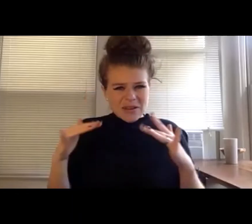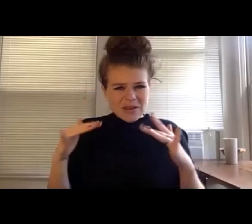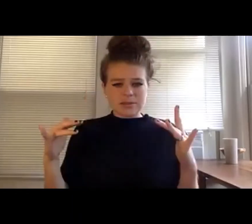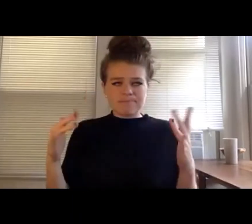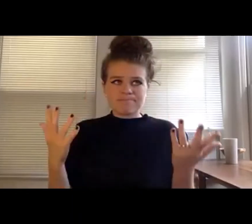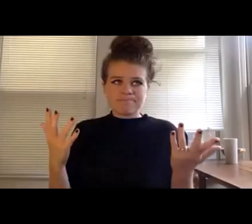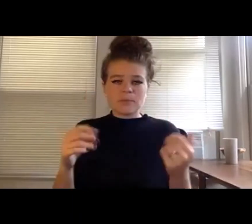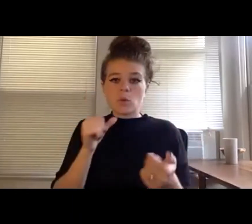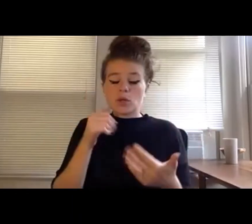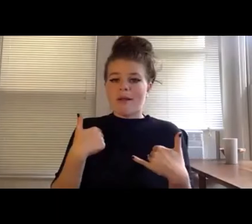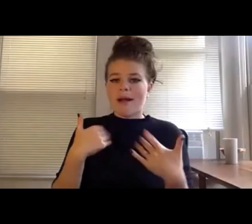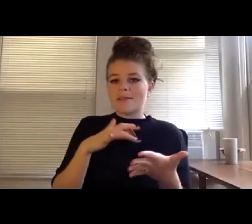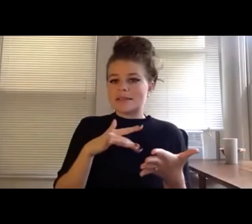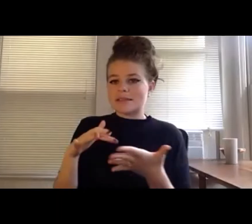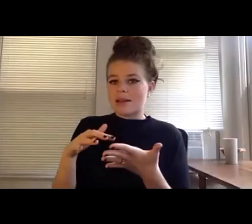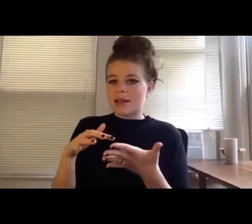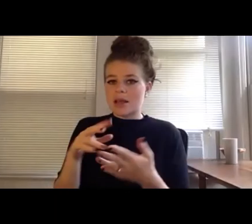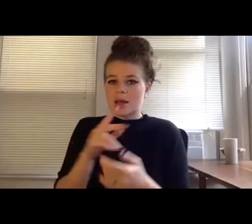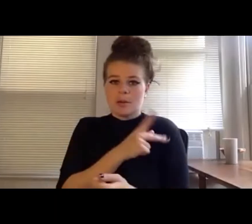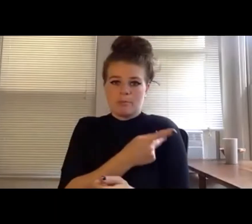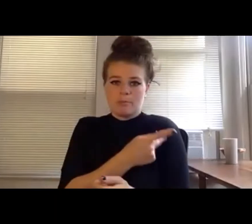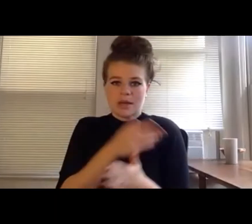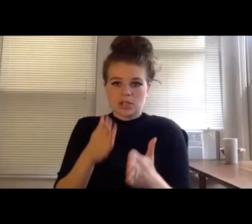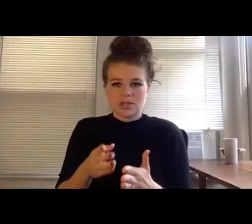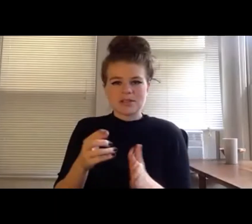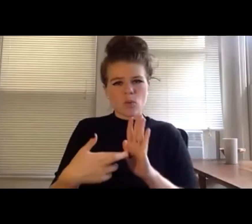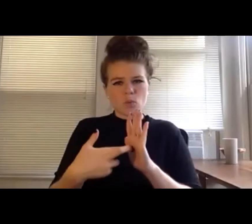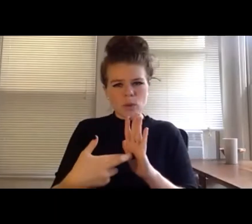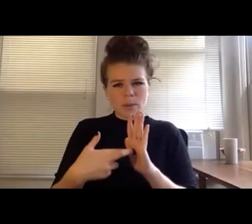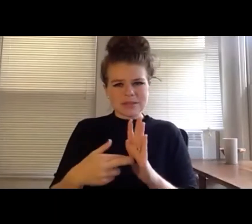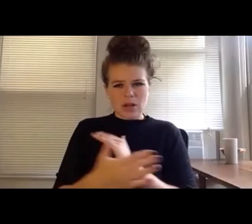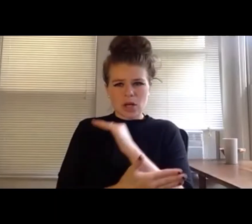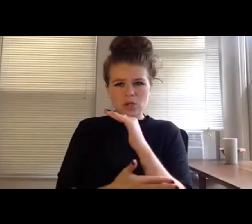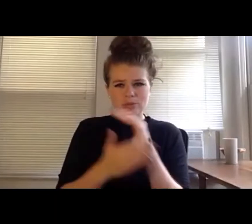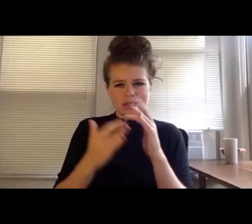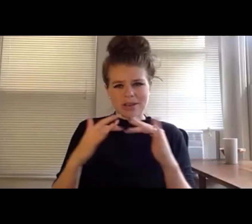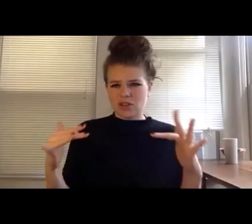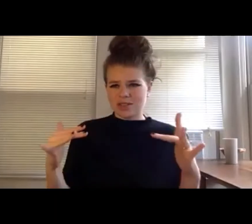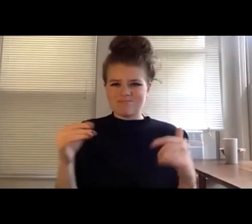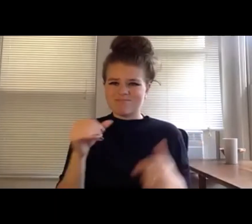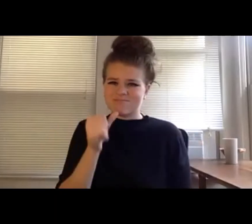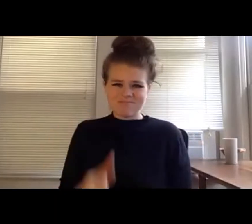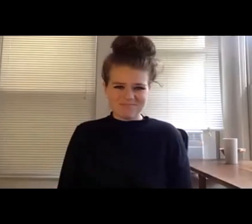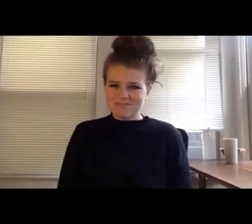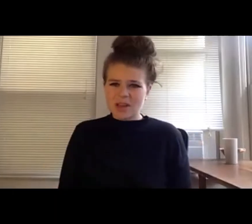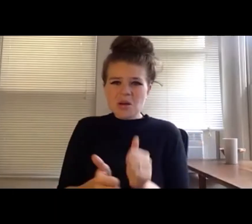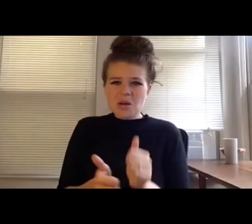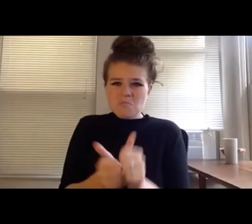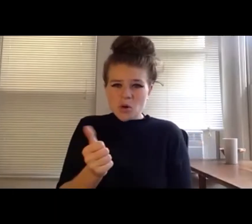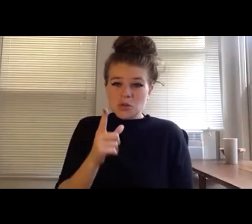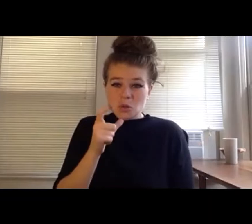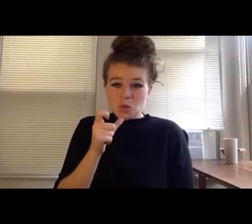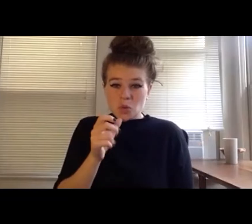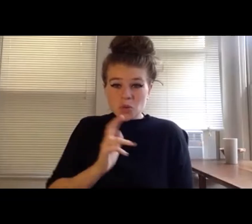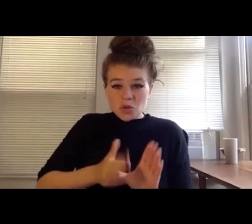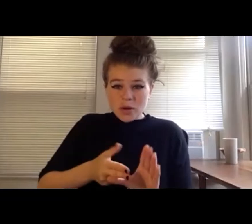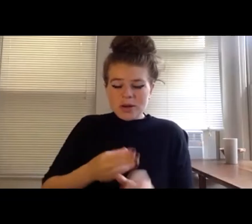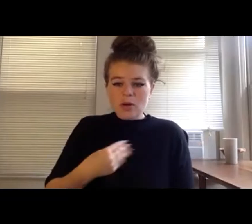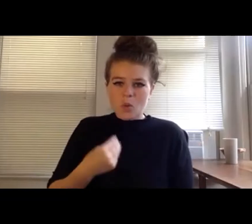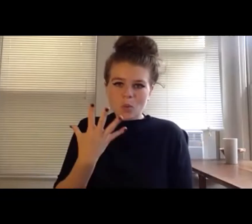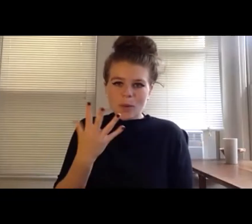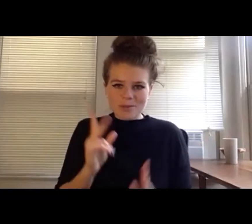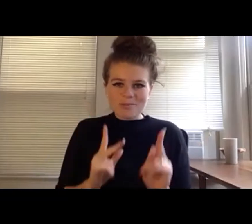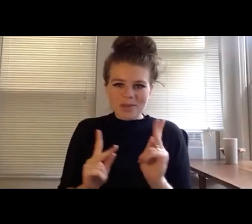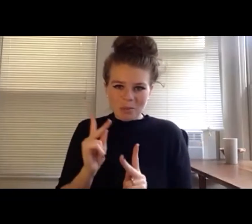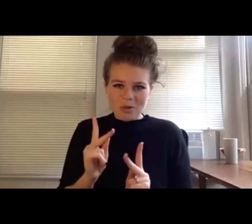study subjects who actually represent our country. They are predominantly white people enrolling on clinical